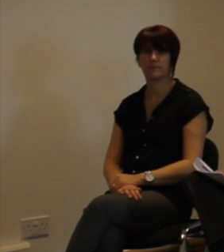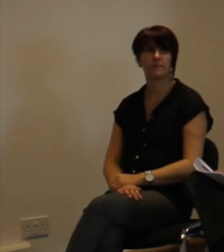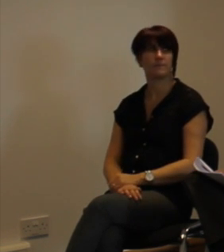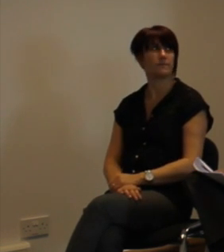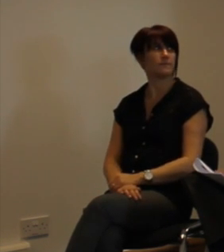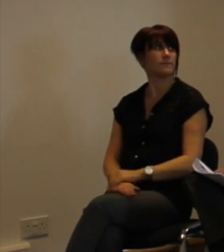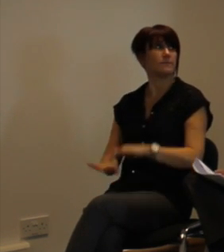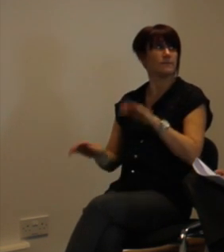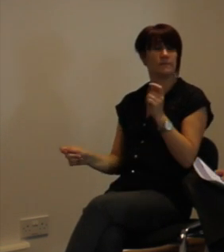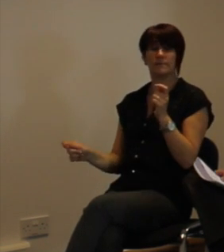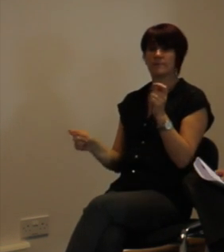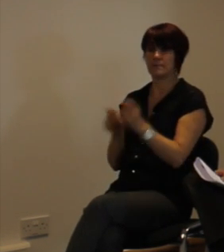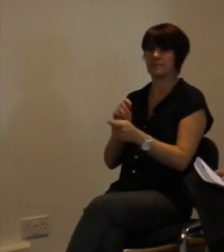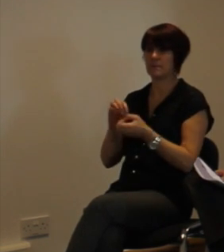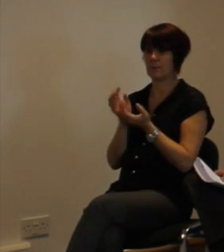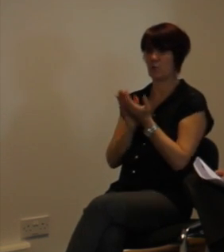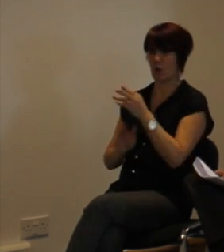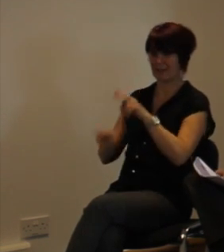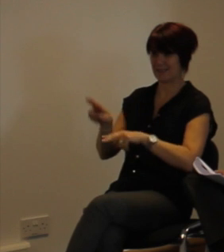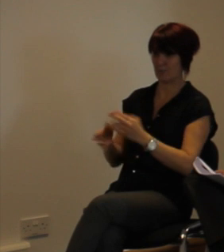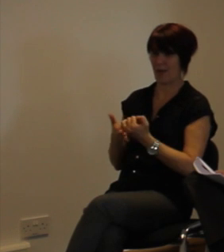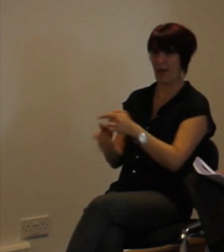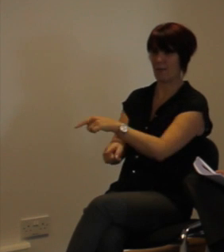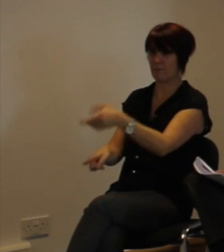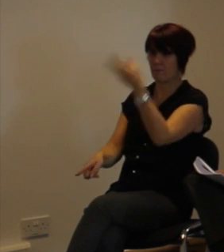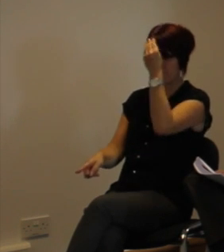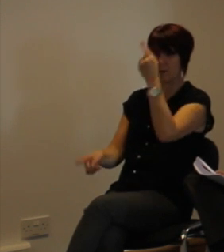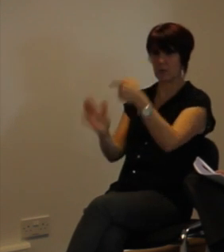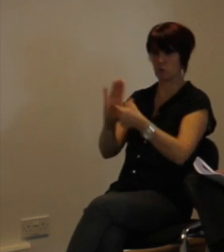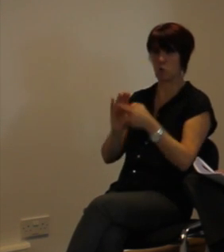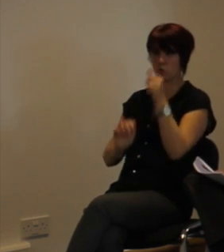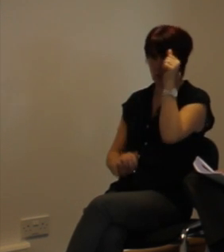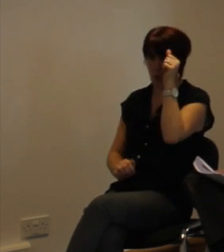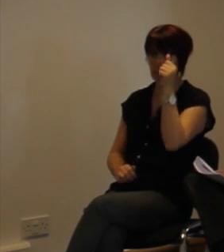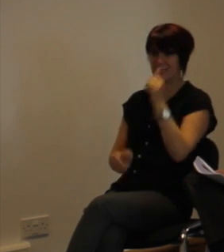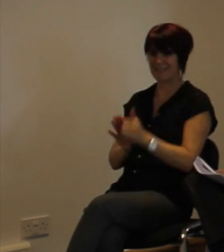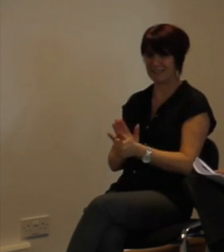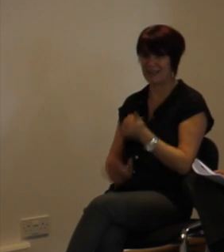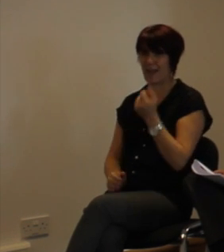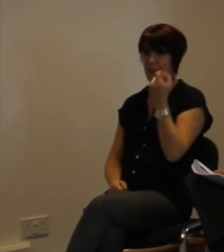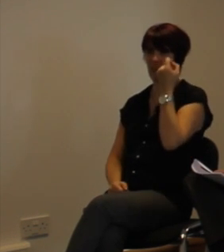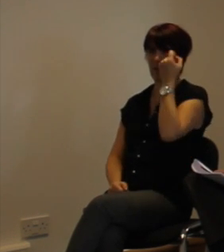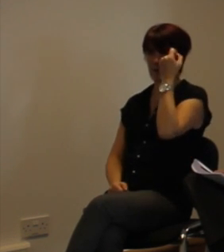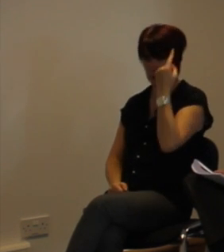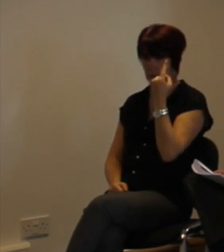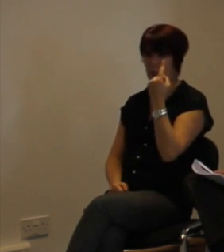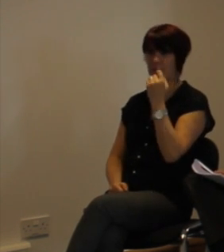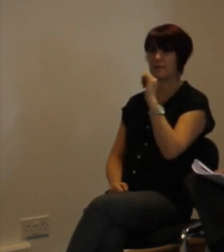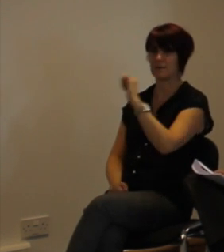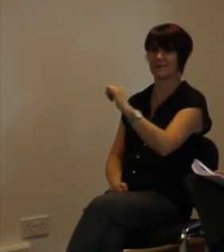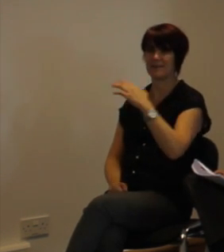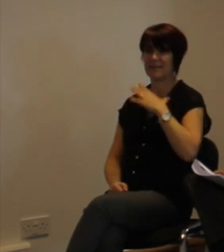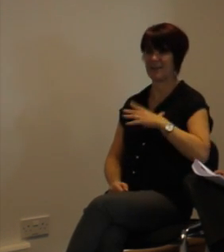Reasonable adjustments are made to assessments to enable learners to demonstrate their knowledge, skill and understanding of the levels of attainment